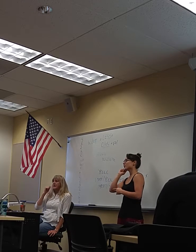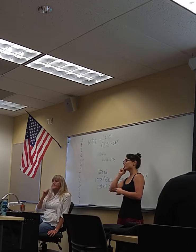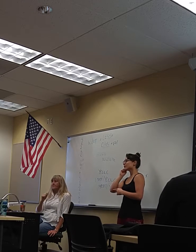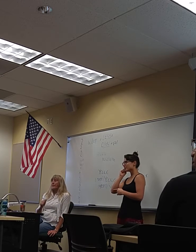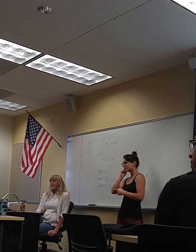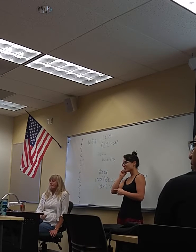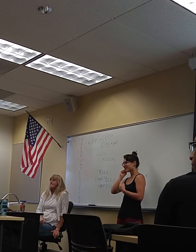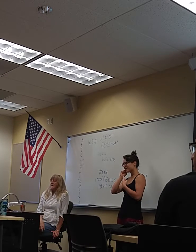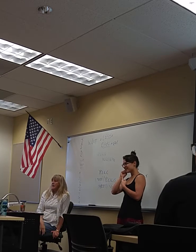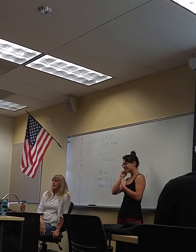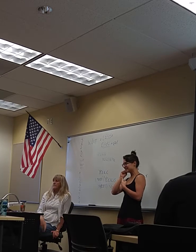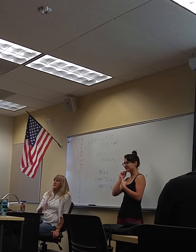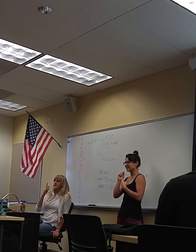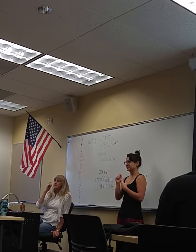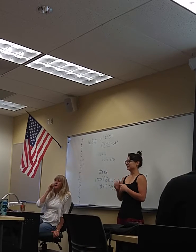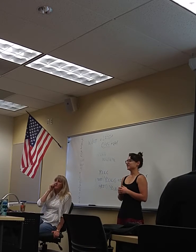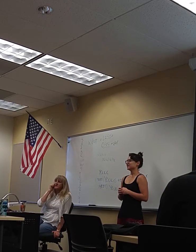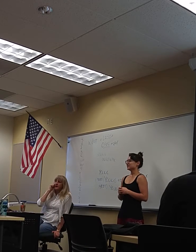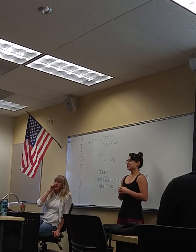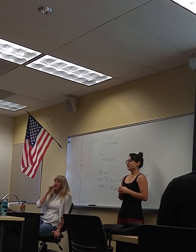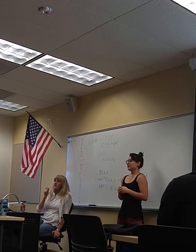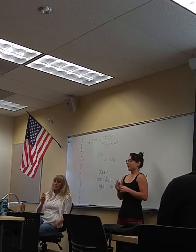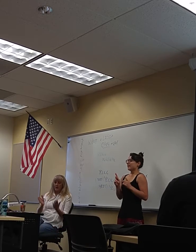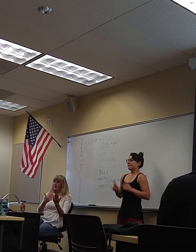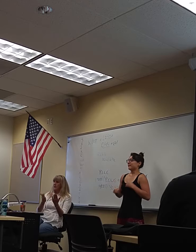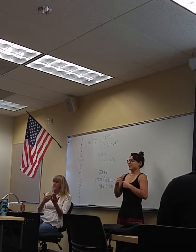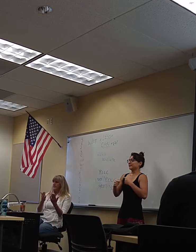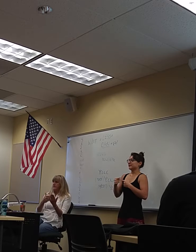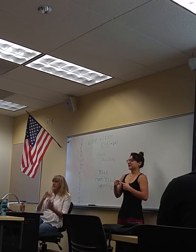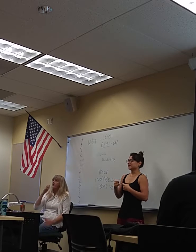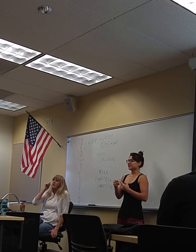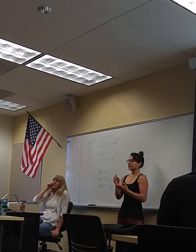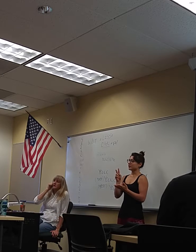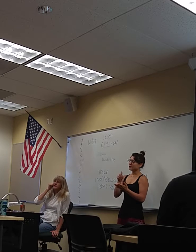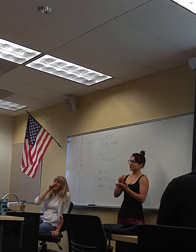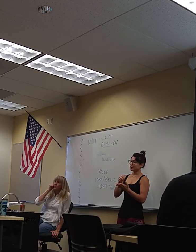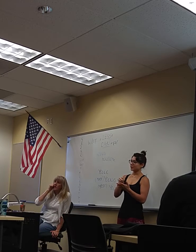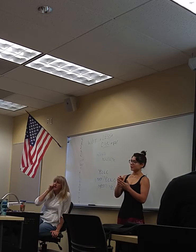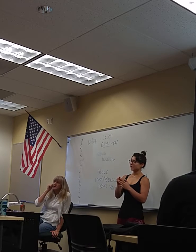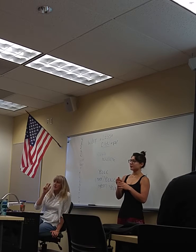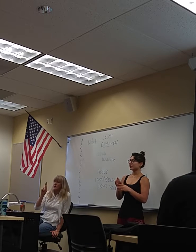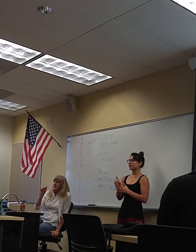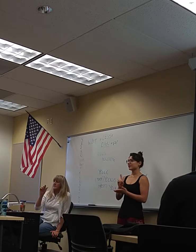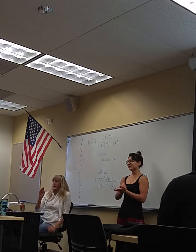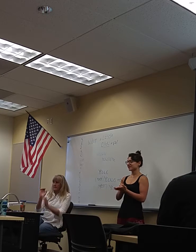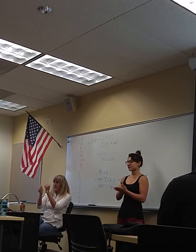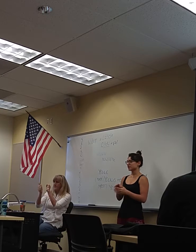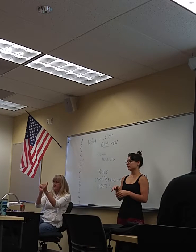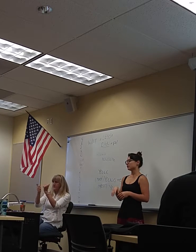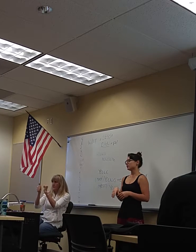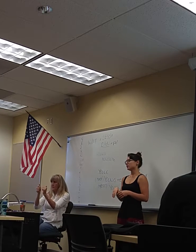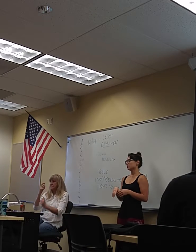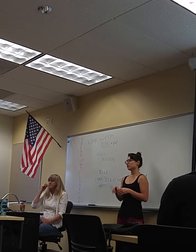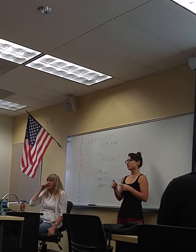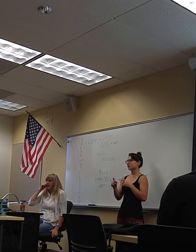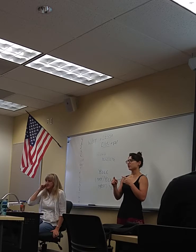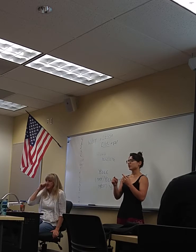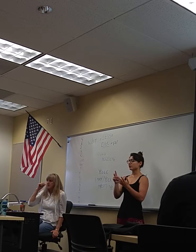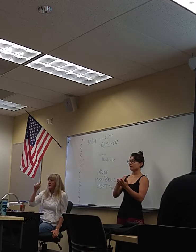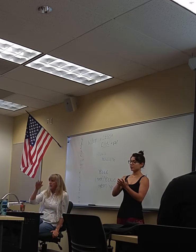didn't see you when you. If people sign, if you look up in a dictionary, they'll sign race, or not competition race, but as in